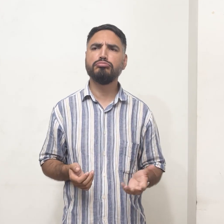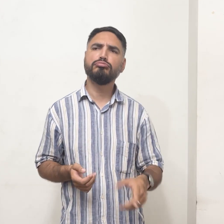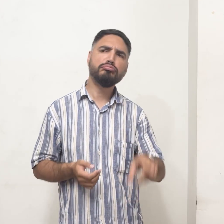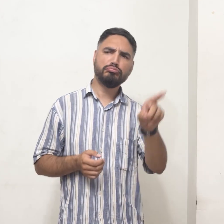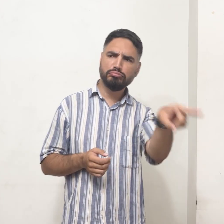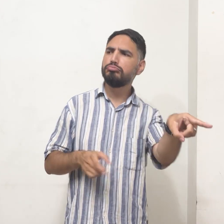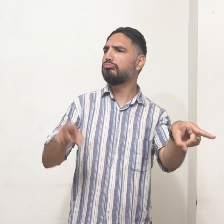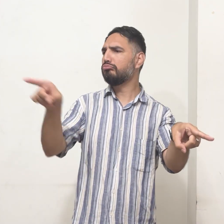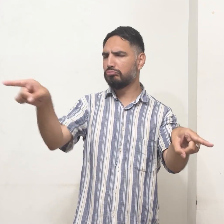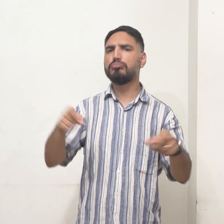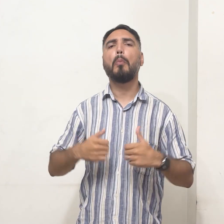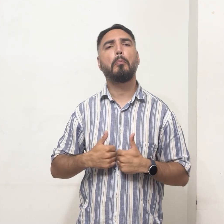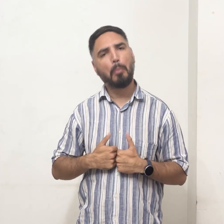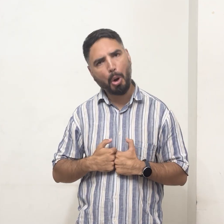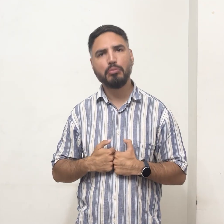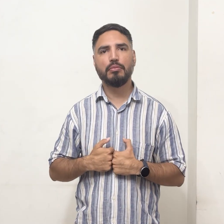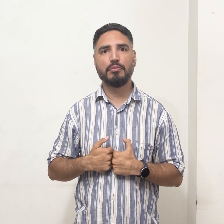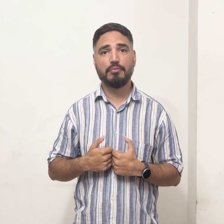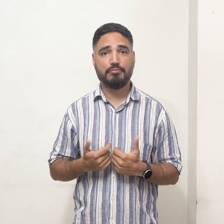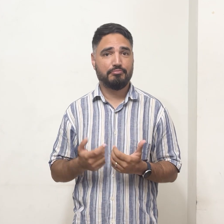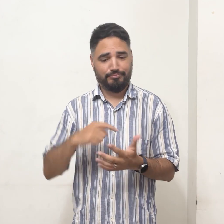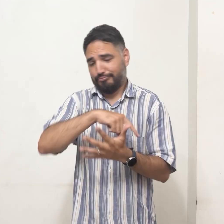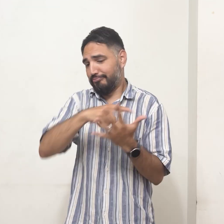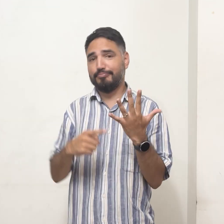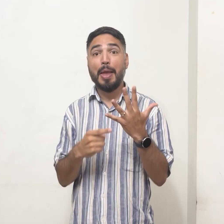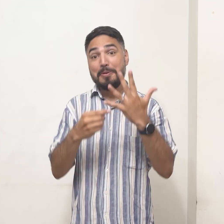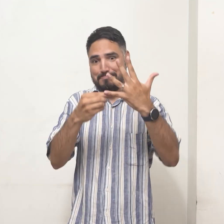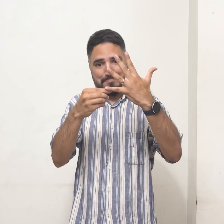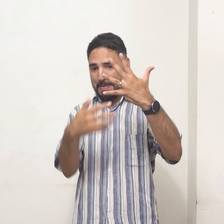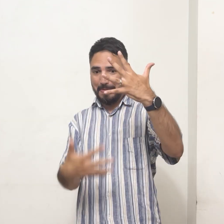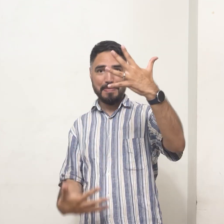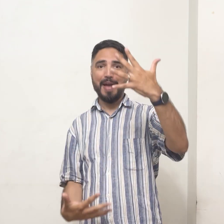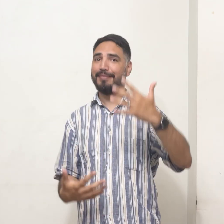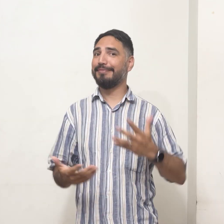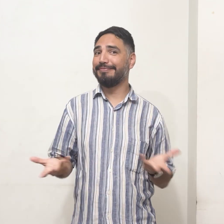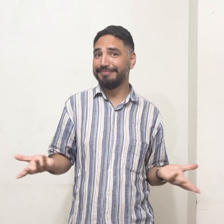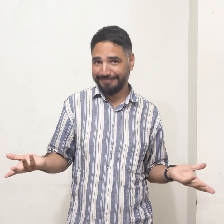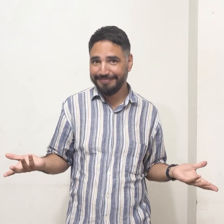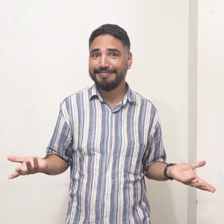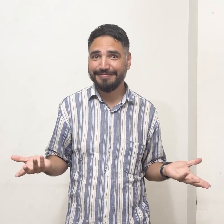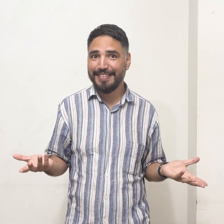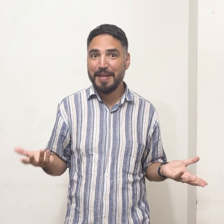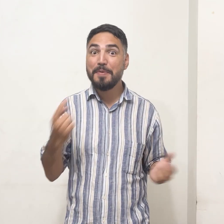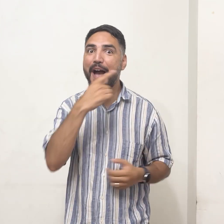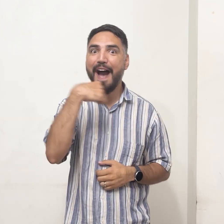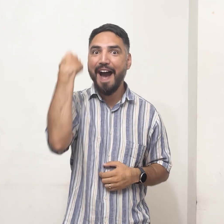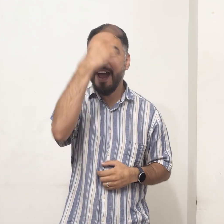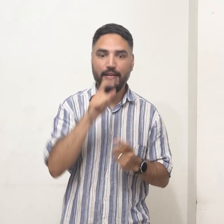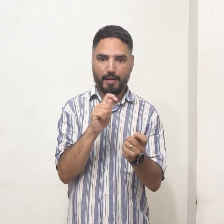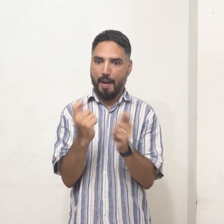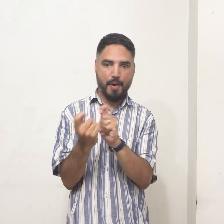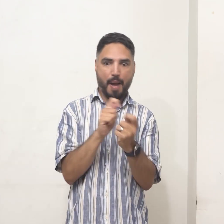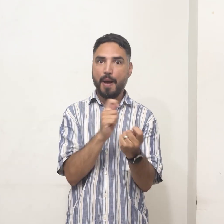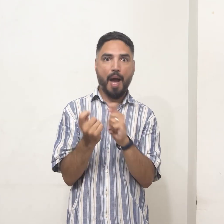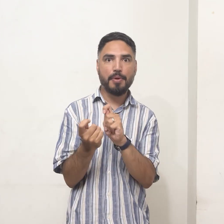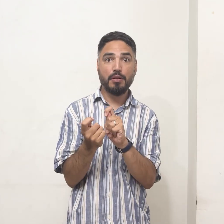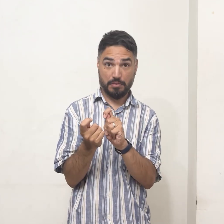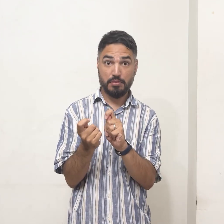certainty they are a couple. He and she are together. There are many ways to do it. My facial expression is what changes